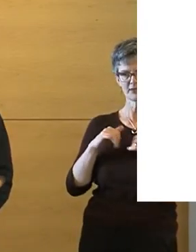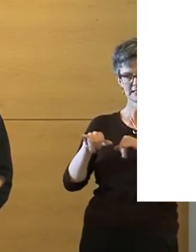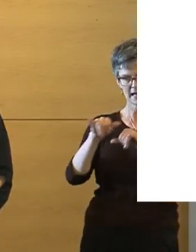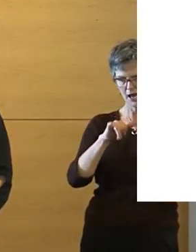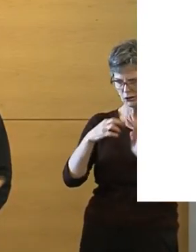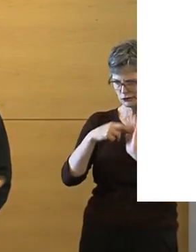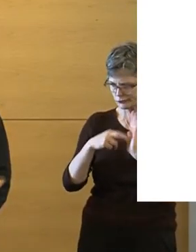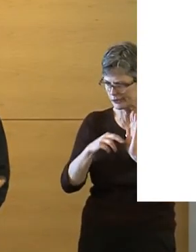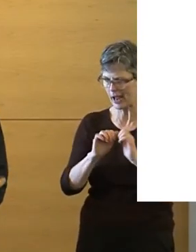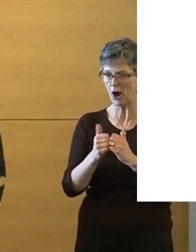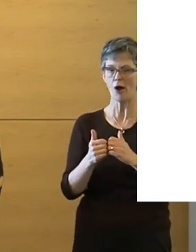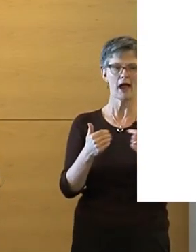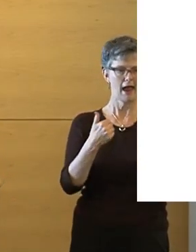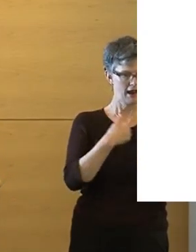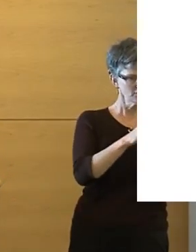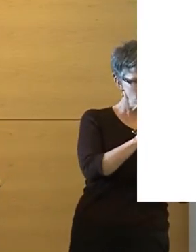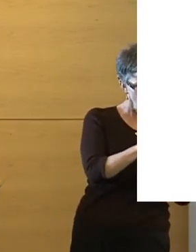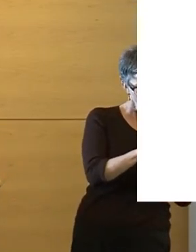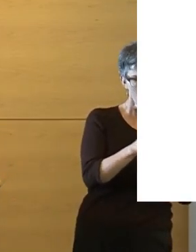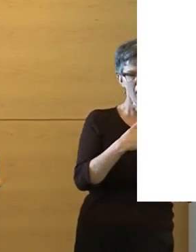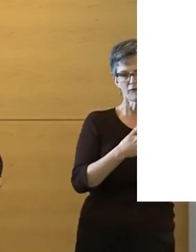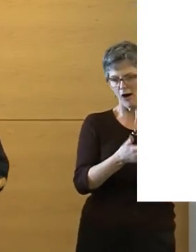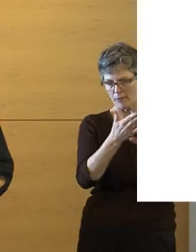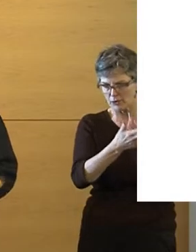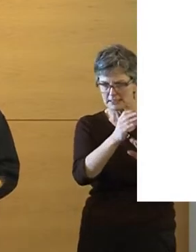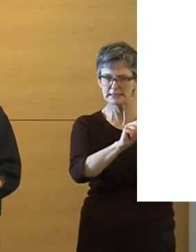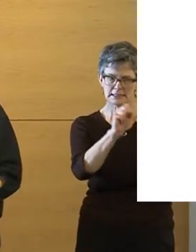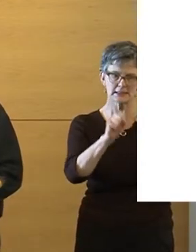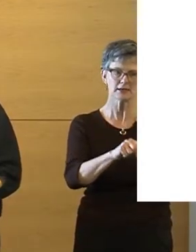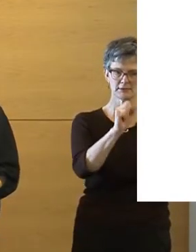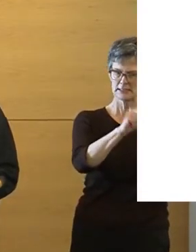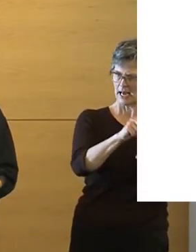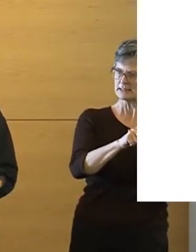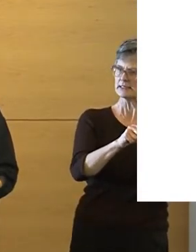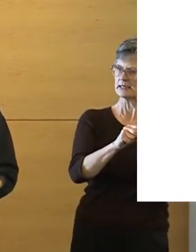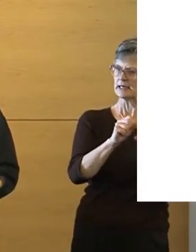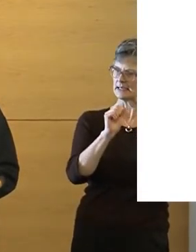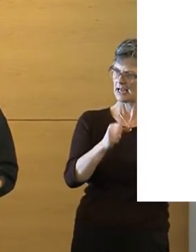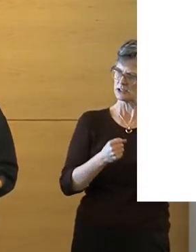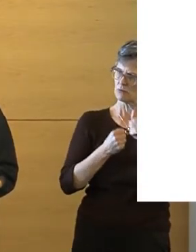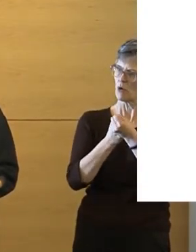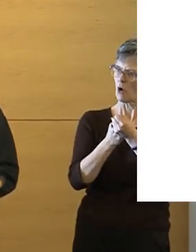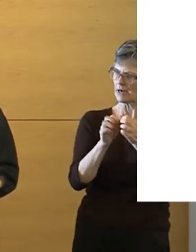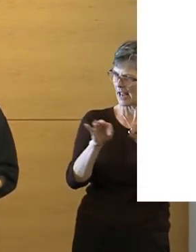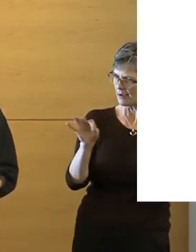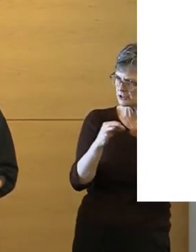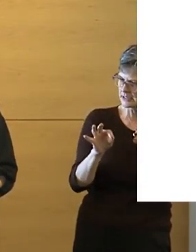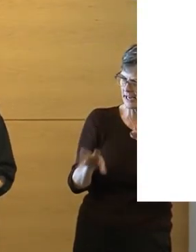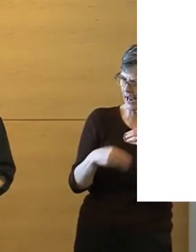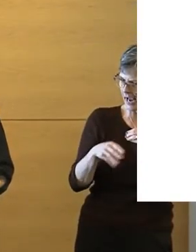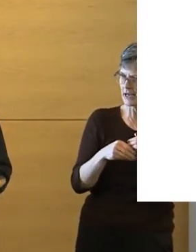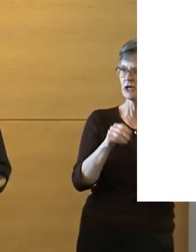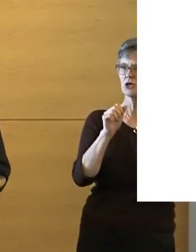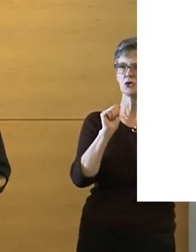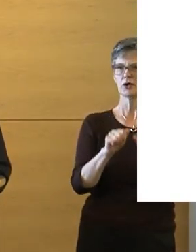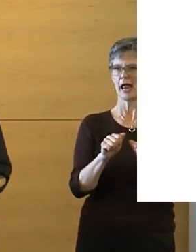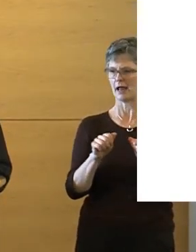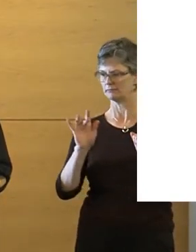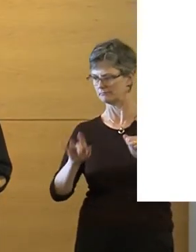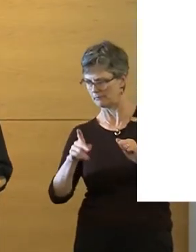So who's responsible then for making videos accessible? And we've got the standards that tell us, how to caption